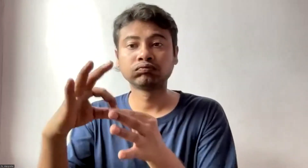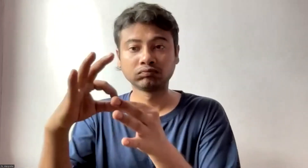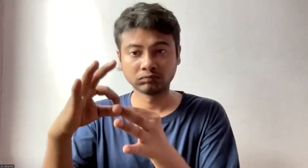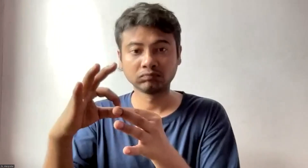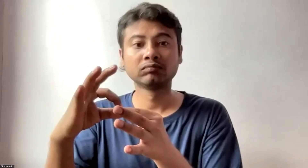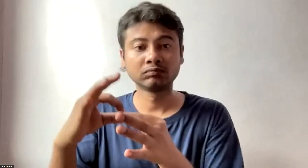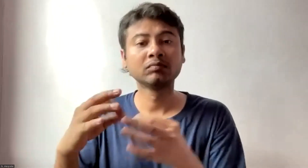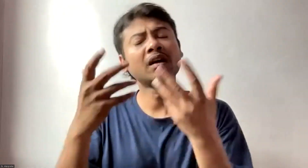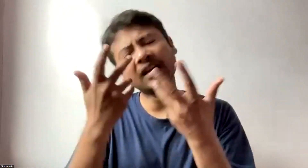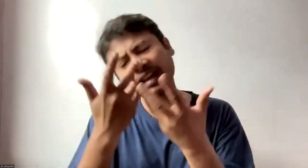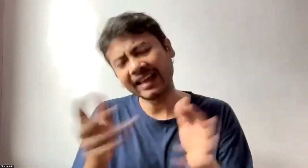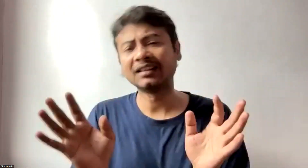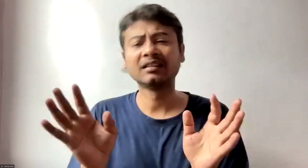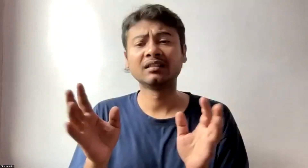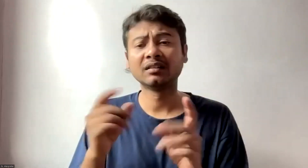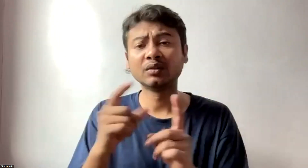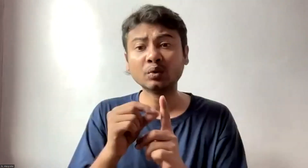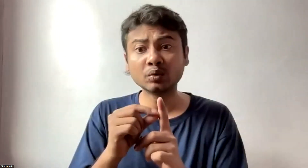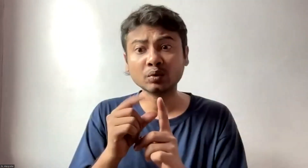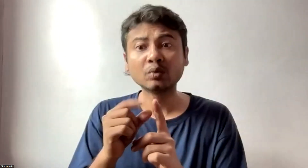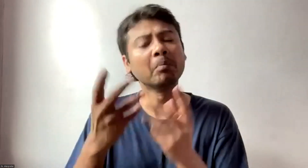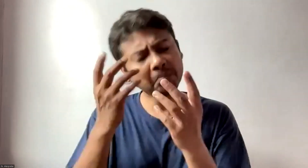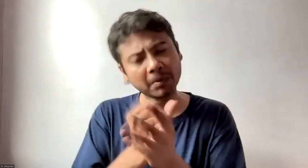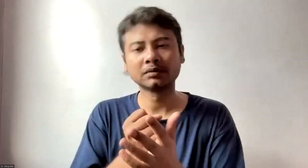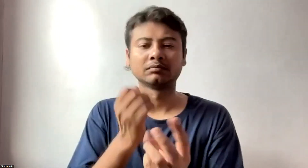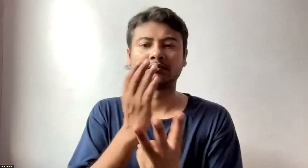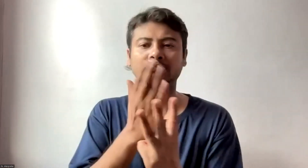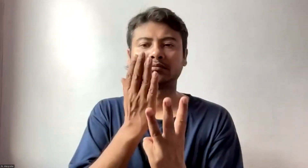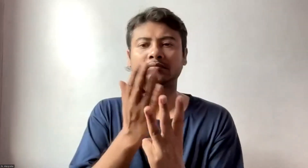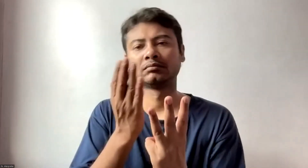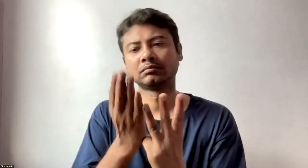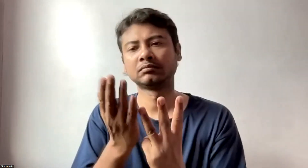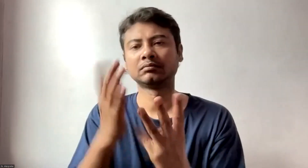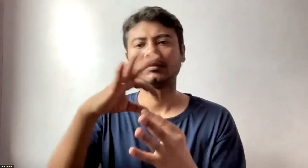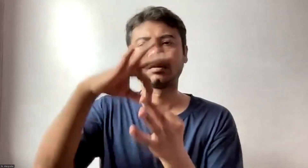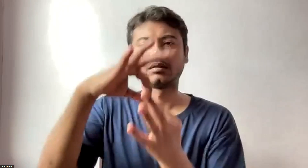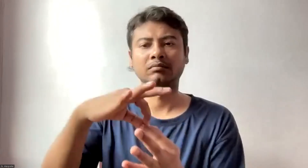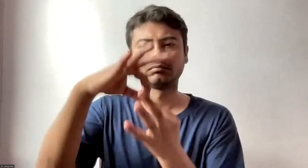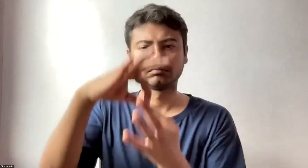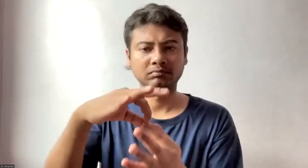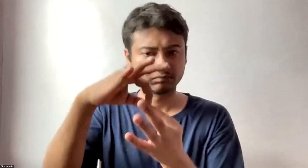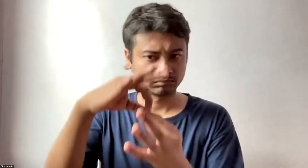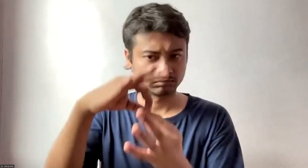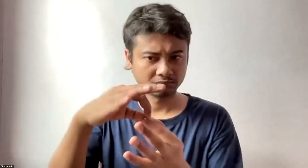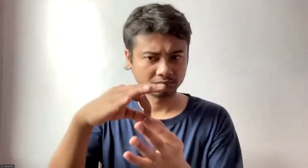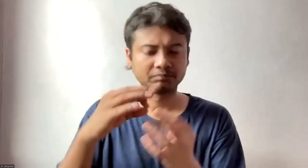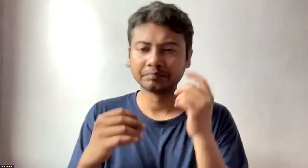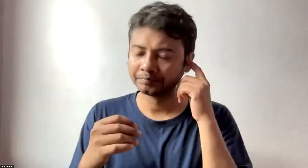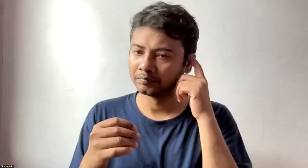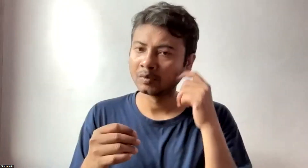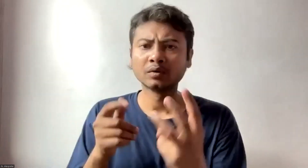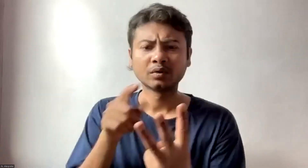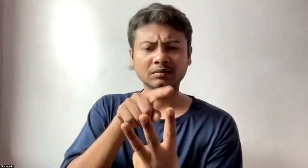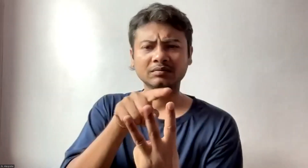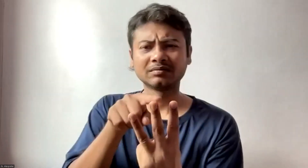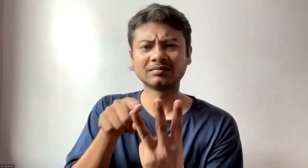Then a detailed understanding of what the mode is. That mode is like an unseen rope. So there is a rope which